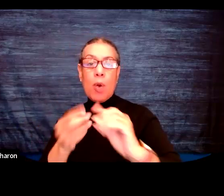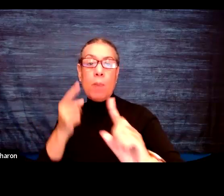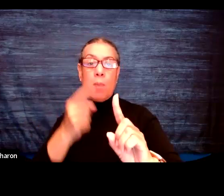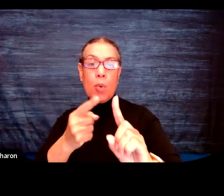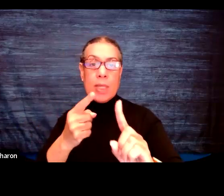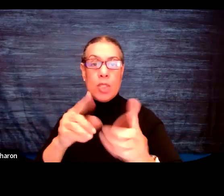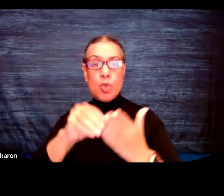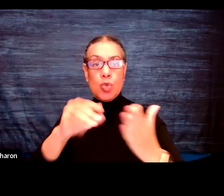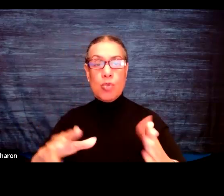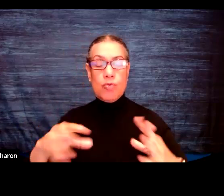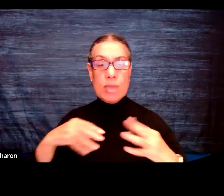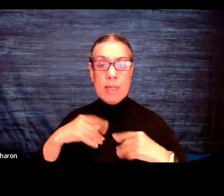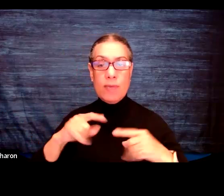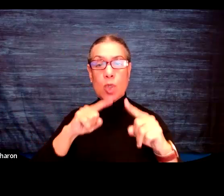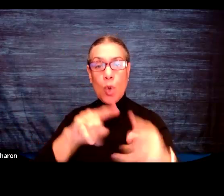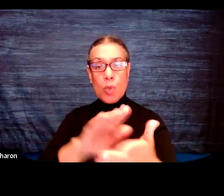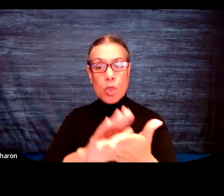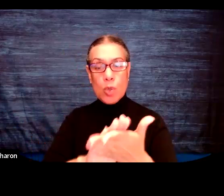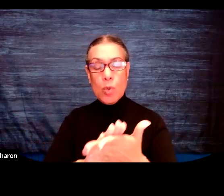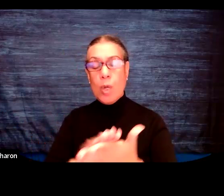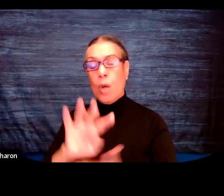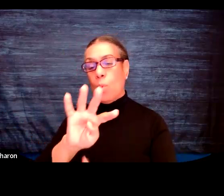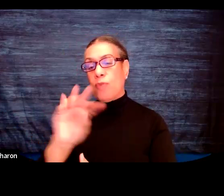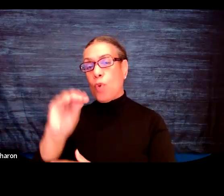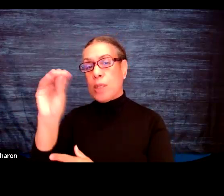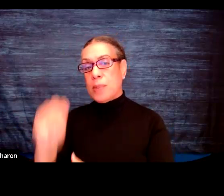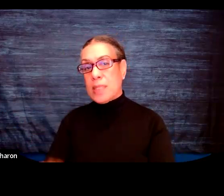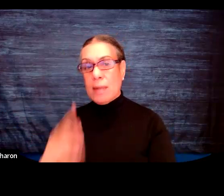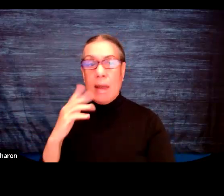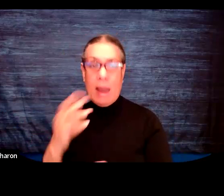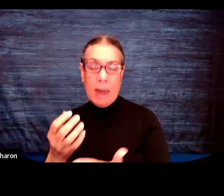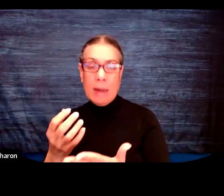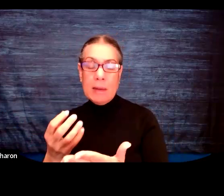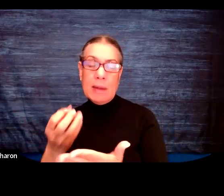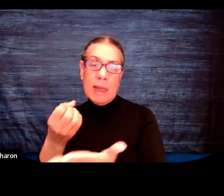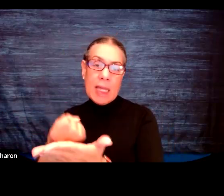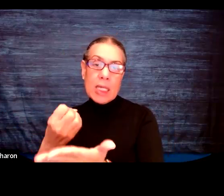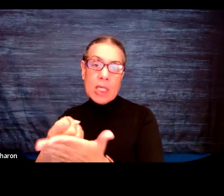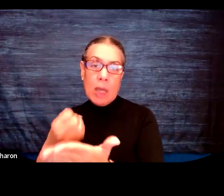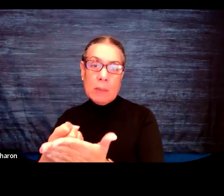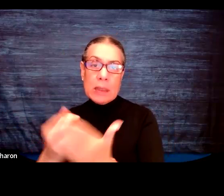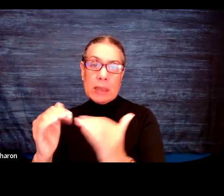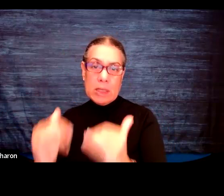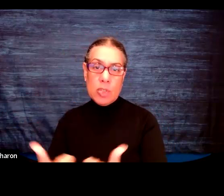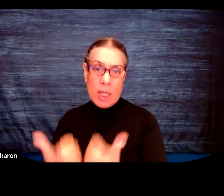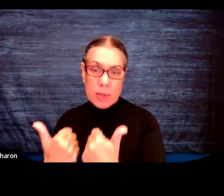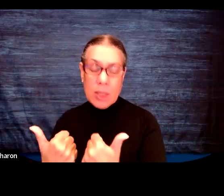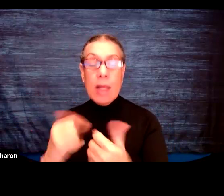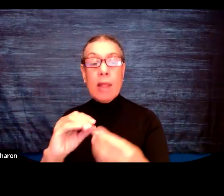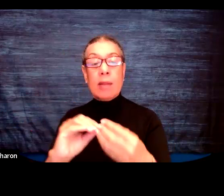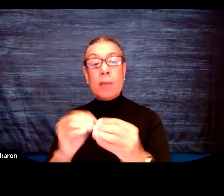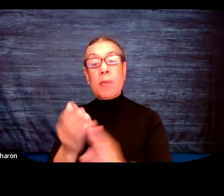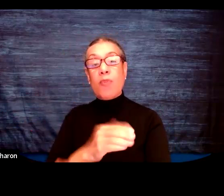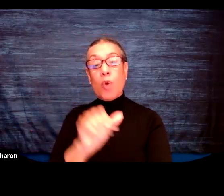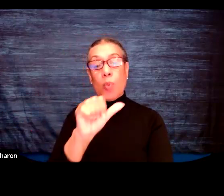receive who attend a school where more than 40% of the students are economically disadvantaged. That number was changed from 10 additional